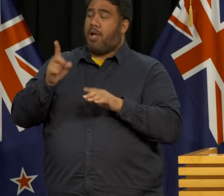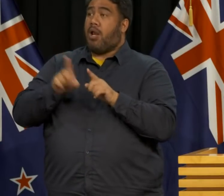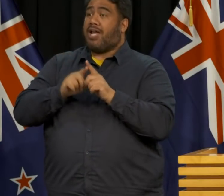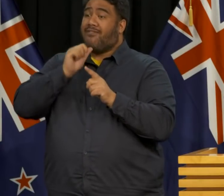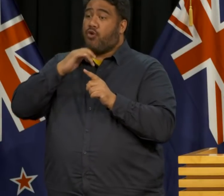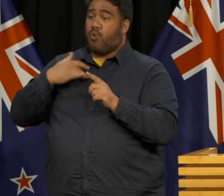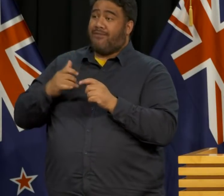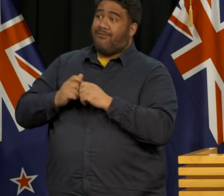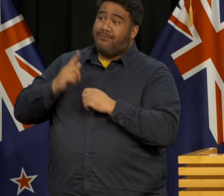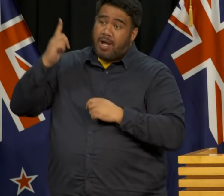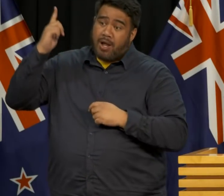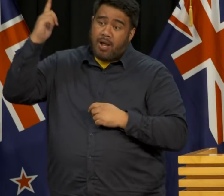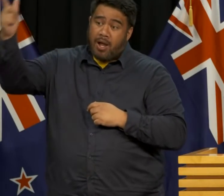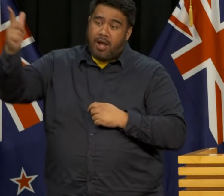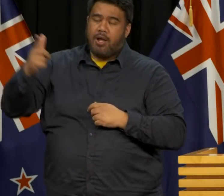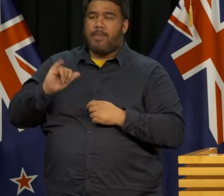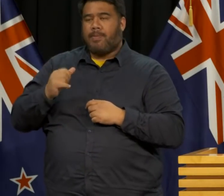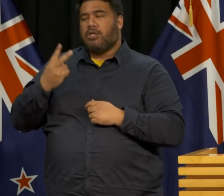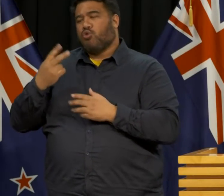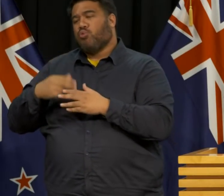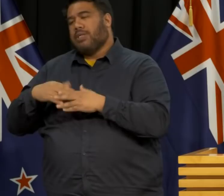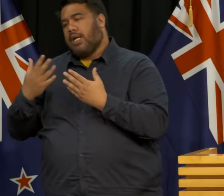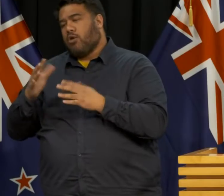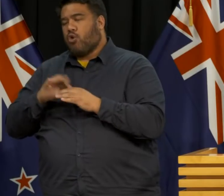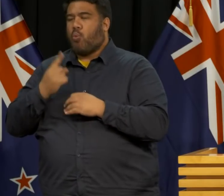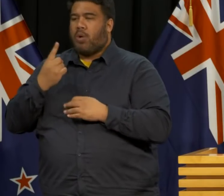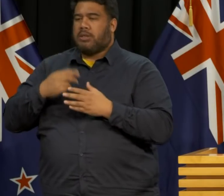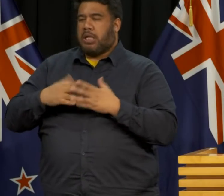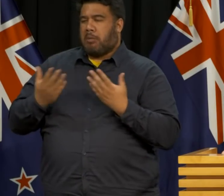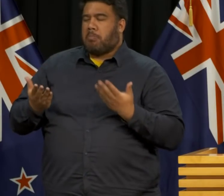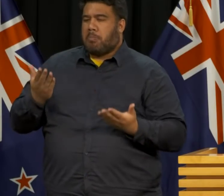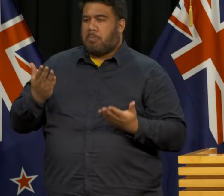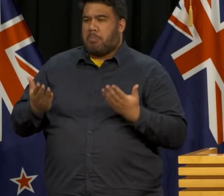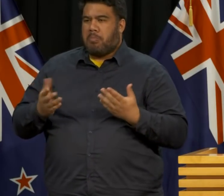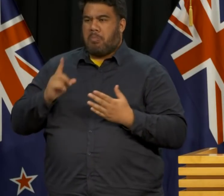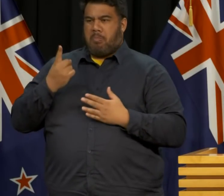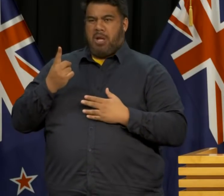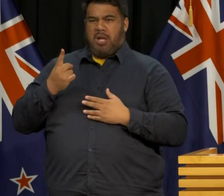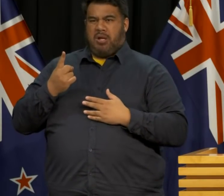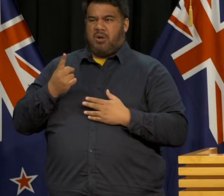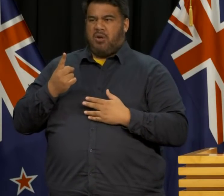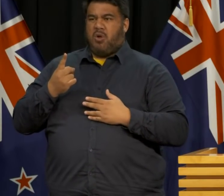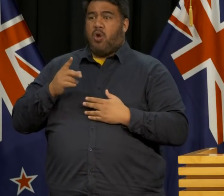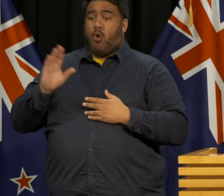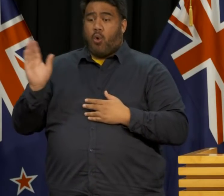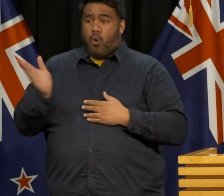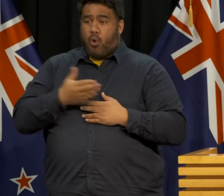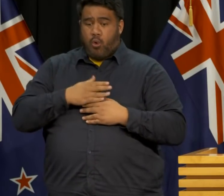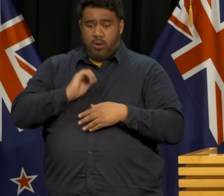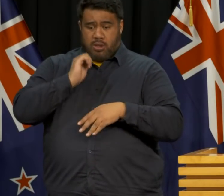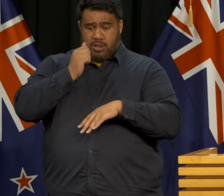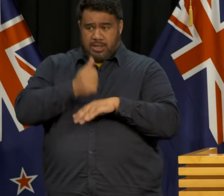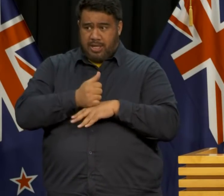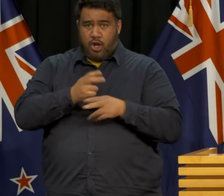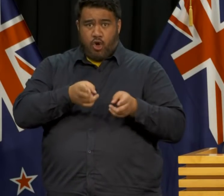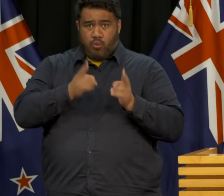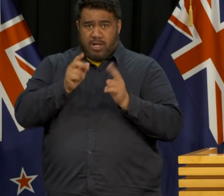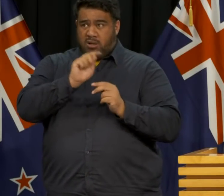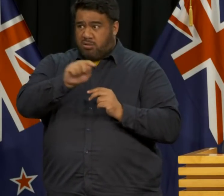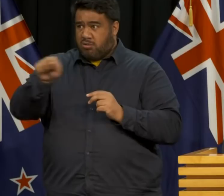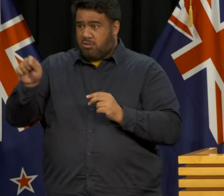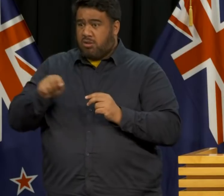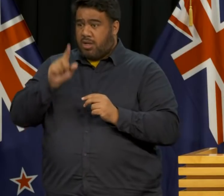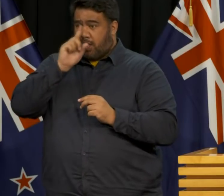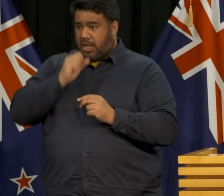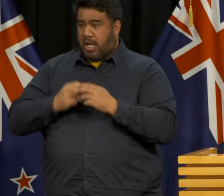transportation logistics might mean it might be 48 hours rather than 24 hours. But actually, where all the MIQ facilities are, it's 24 hours at the